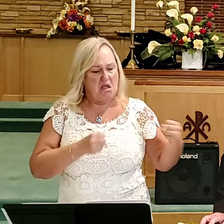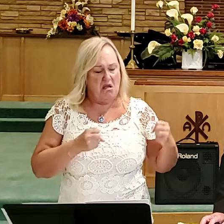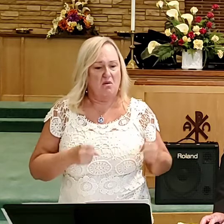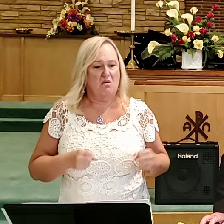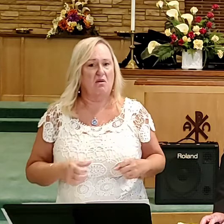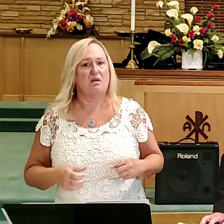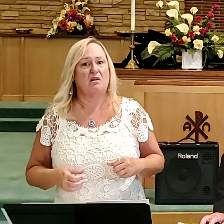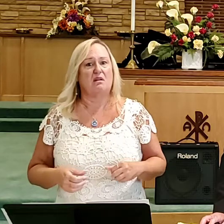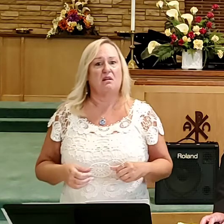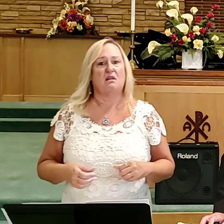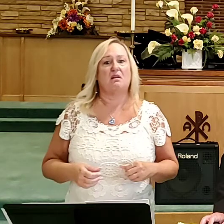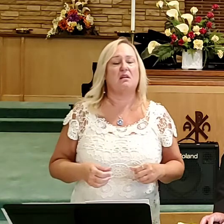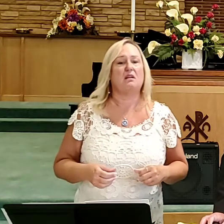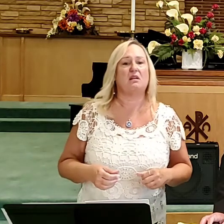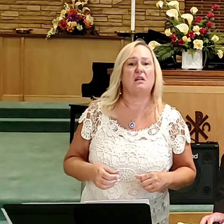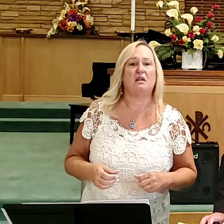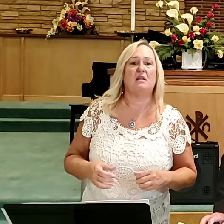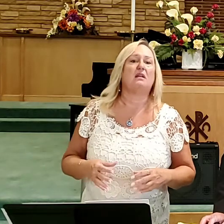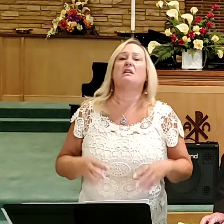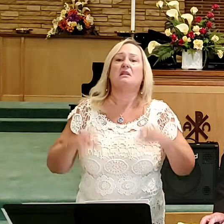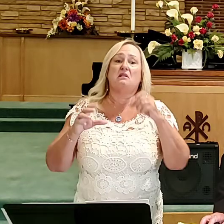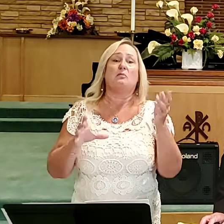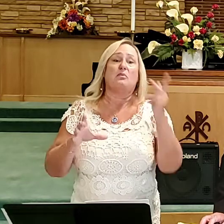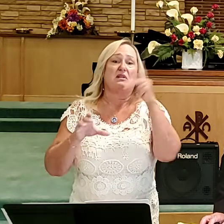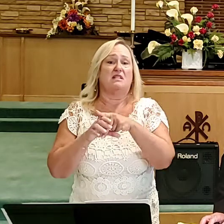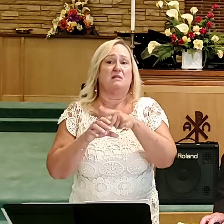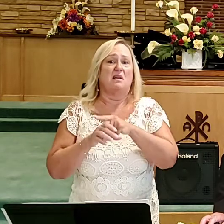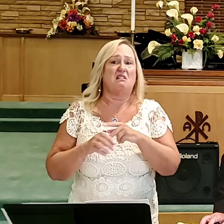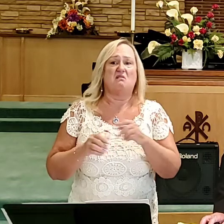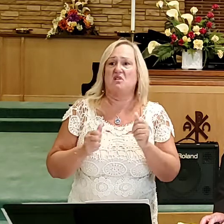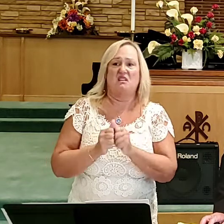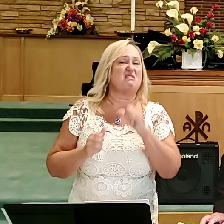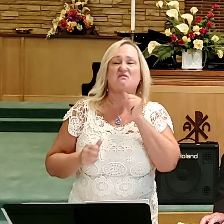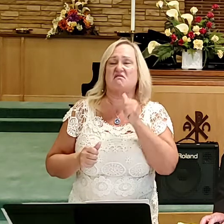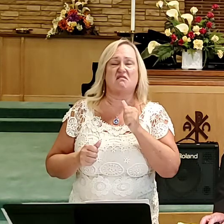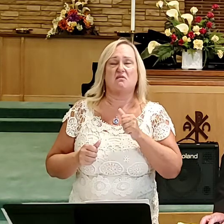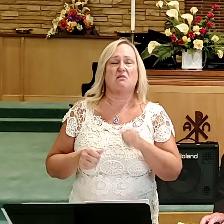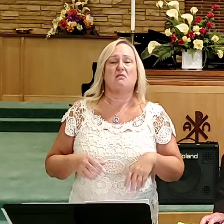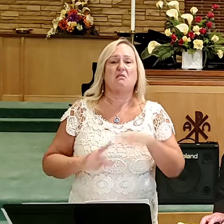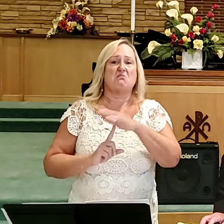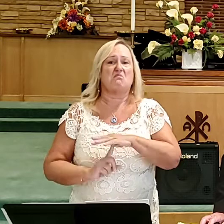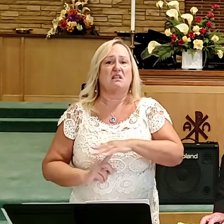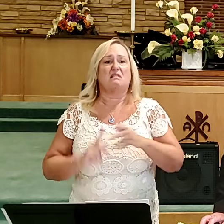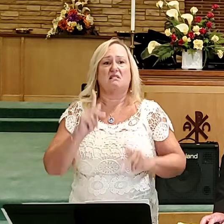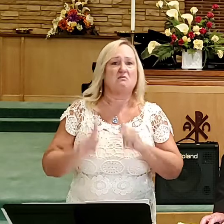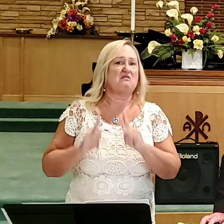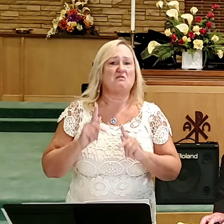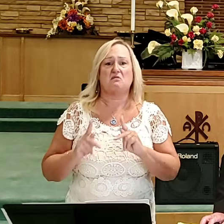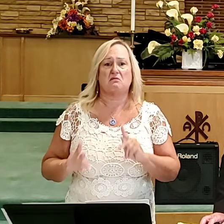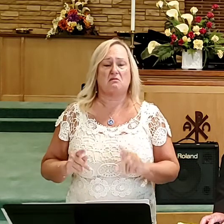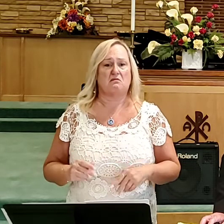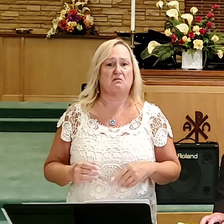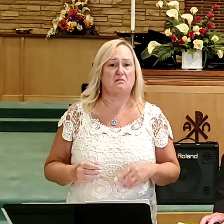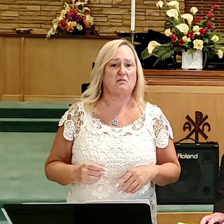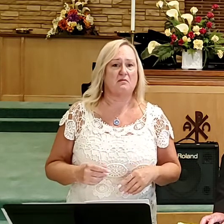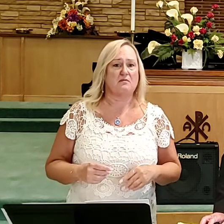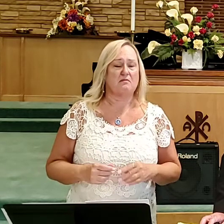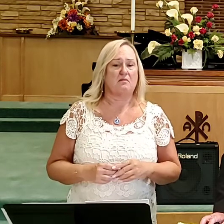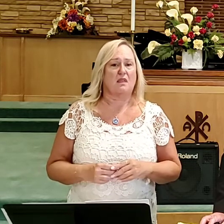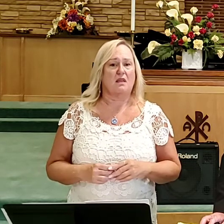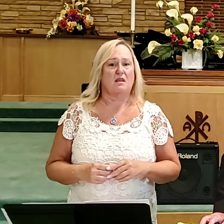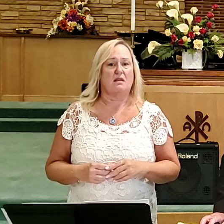predicated on participating with evil and oppressive forces.